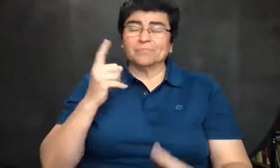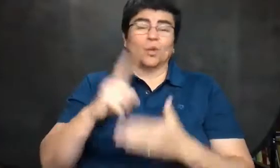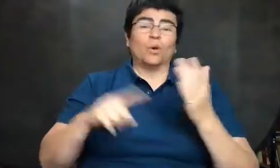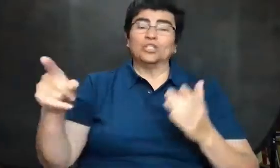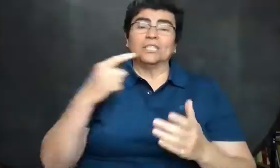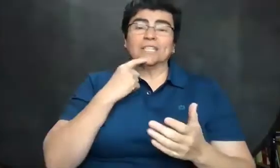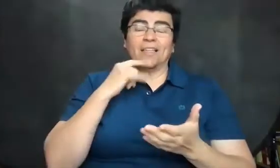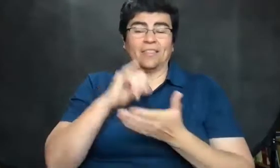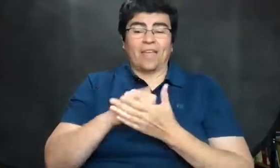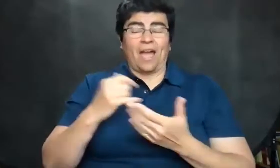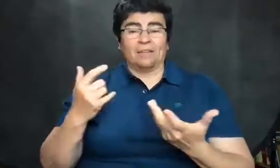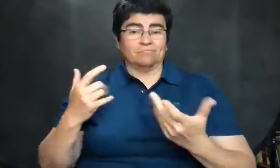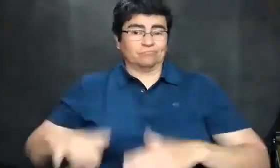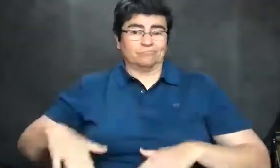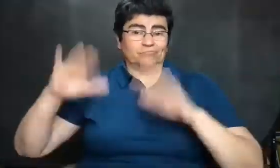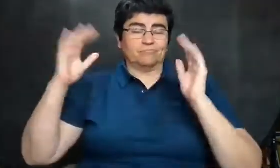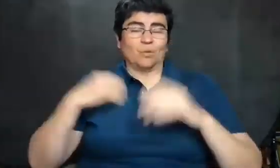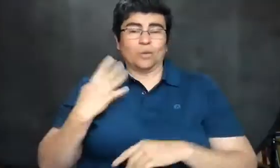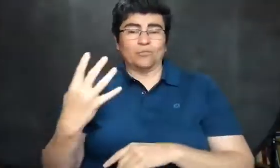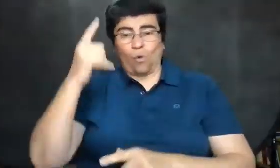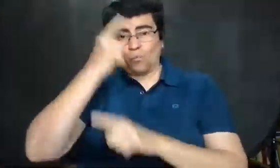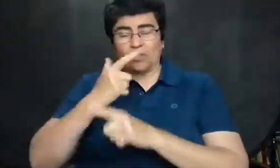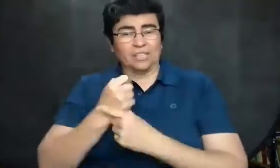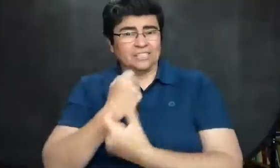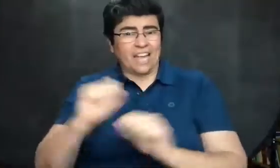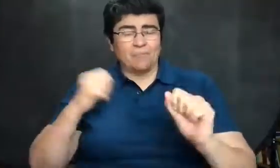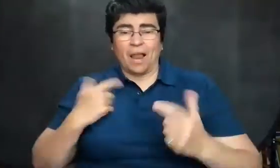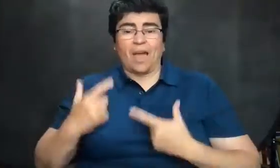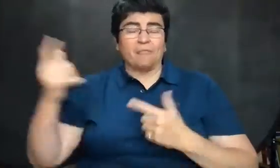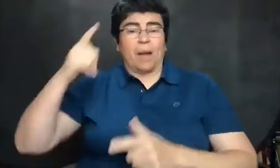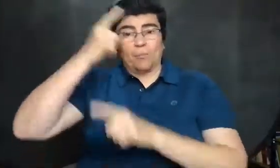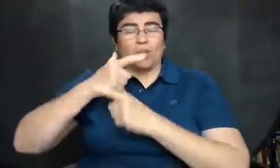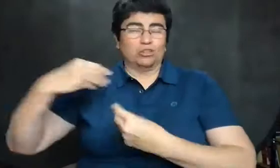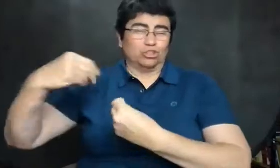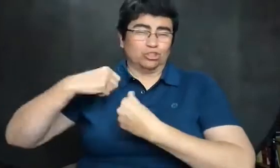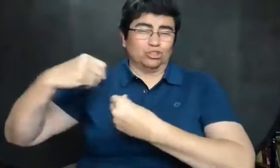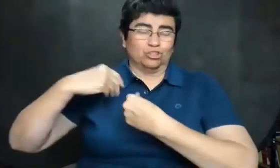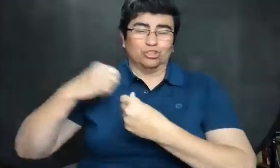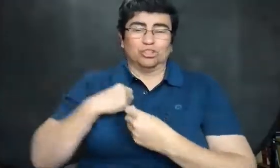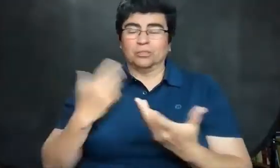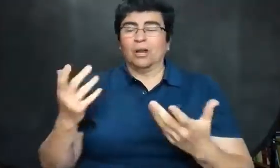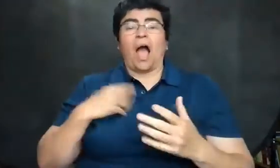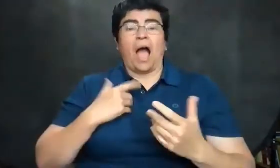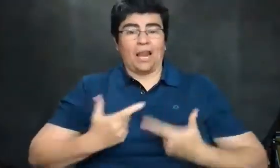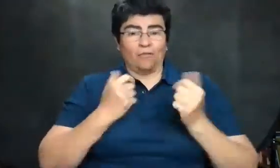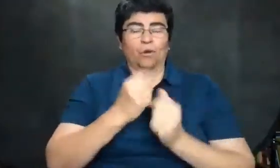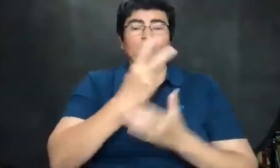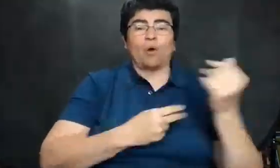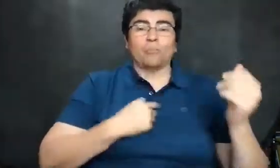brought up with 4 brothers, and they used to tease me unmercifully. I also lived with both of my grandmothers. My mother took care of both of my grandmothers because